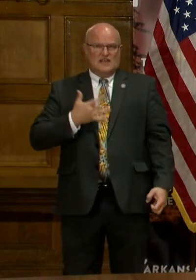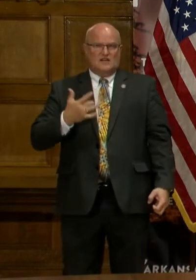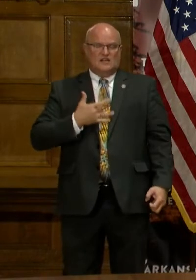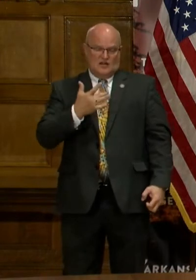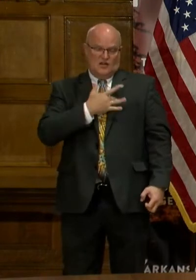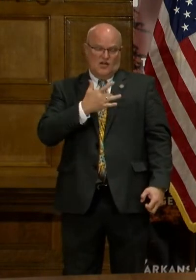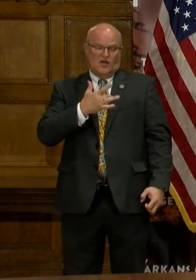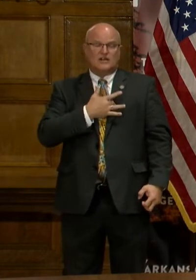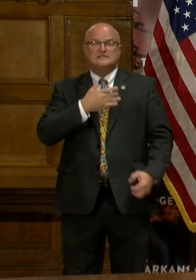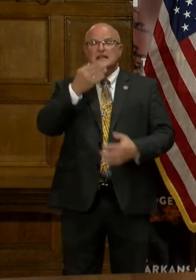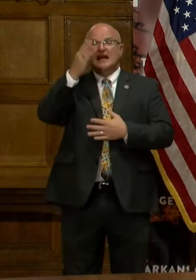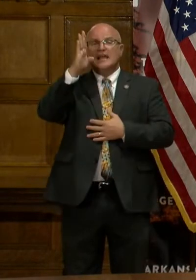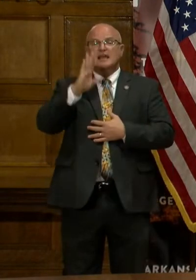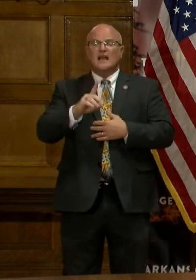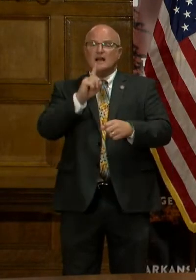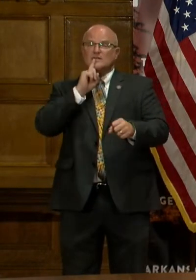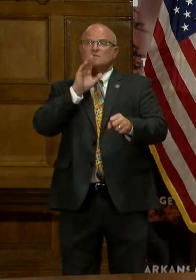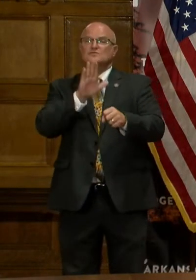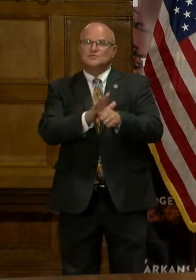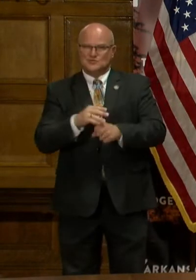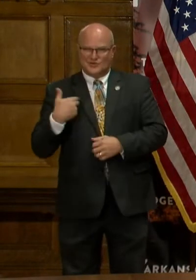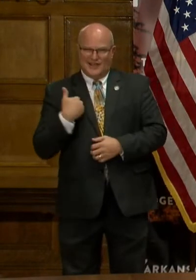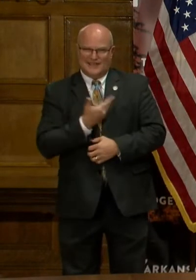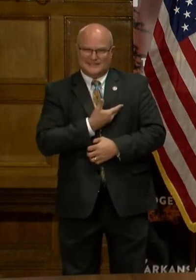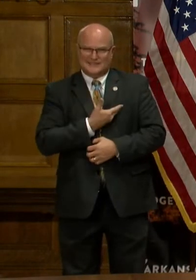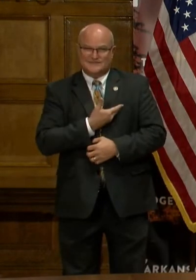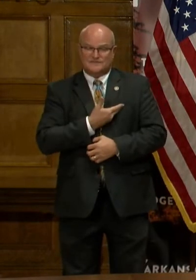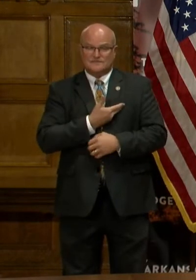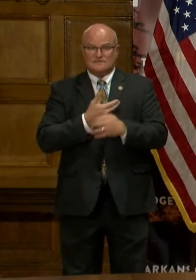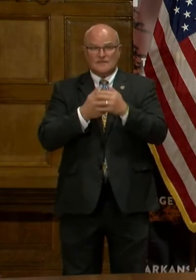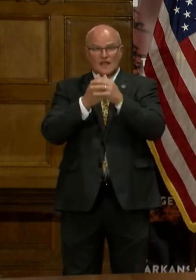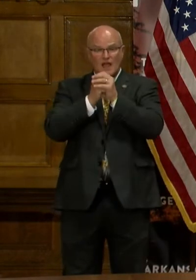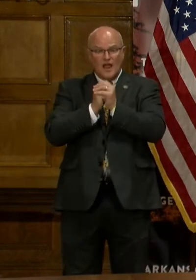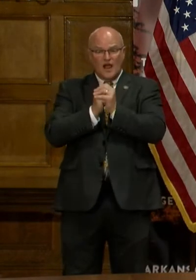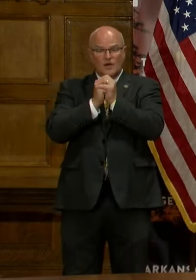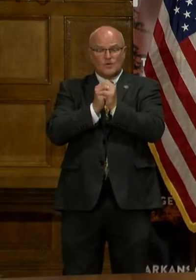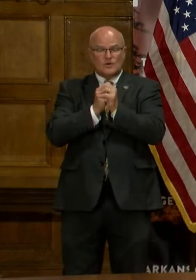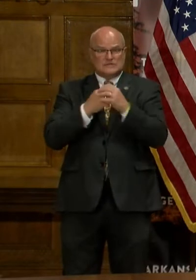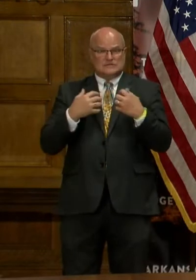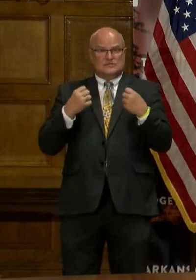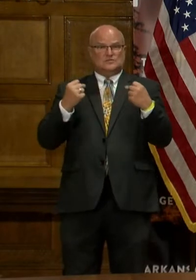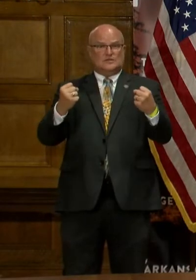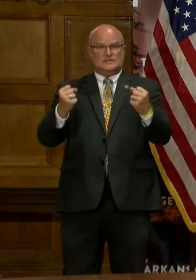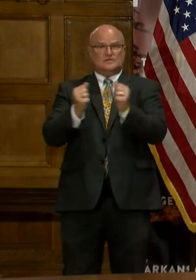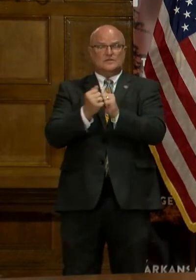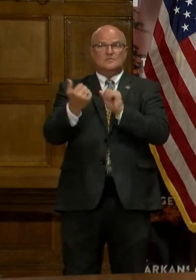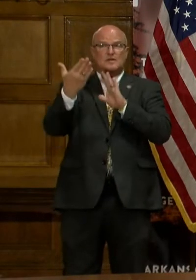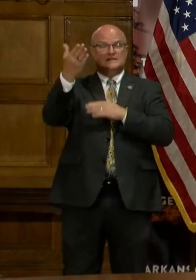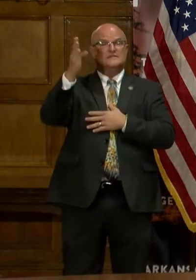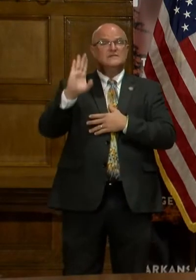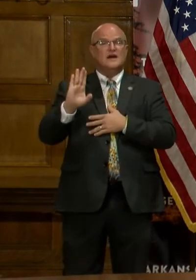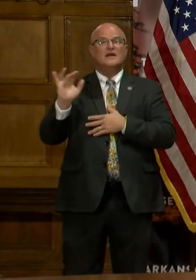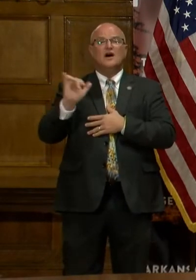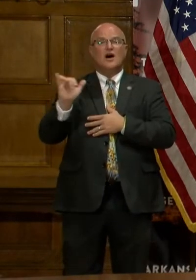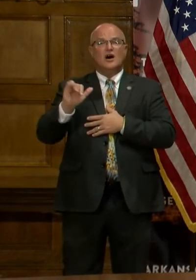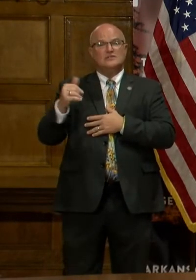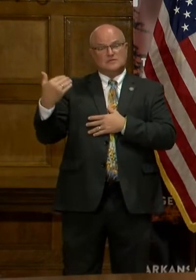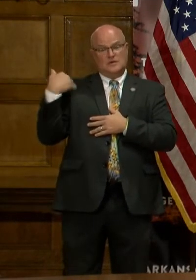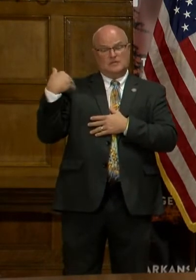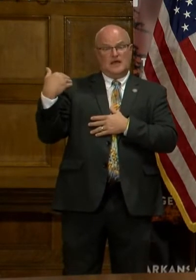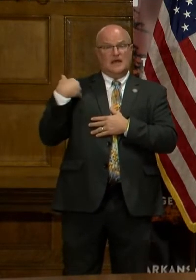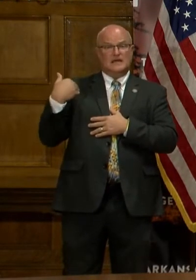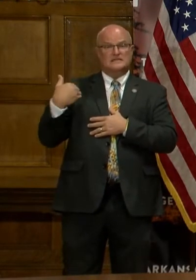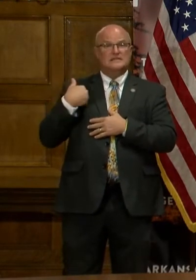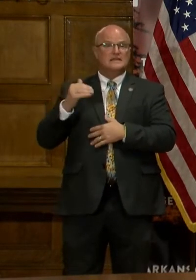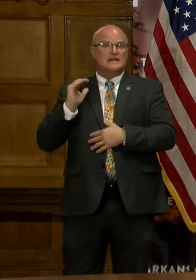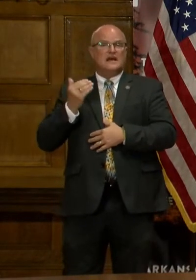and a God who wants to reassure. And so our worship strengthens us by our presence with God. It also reminds us